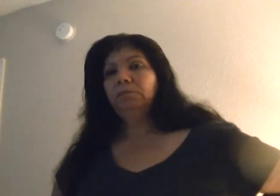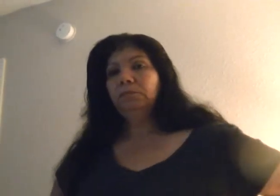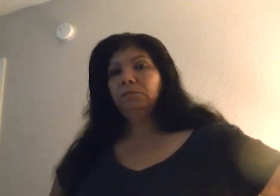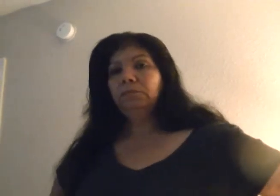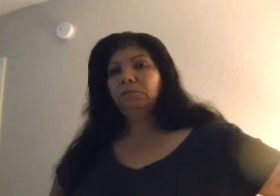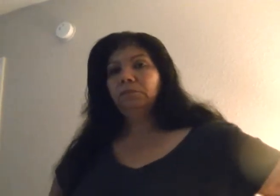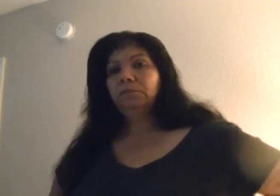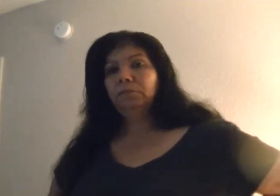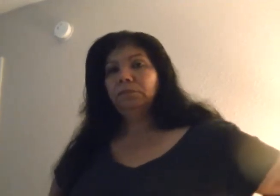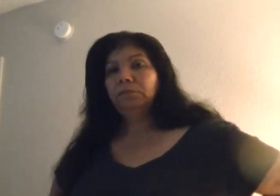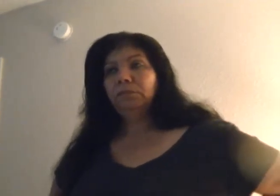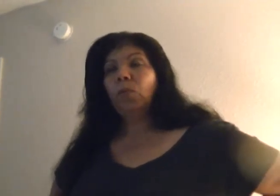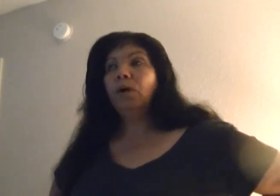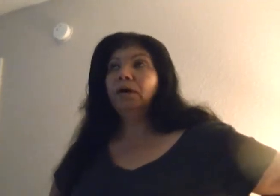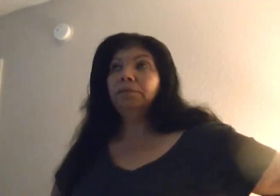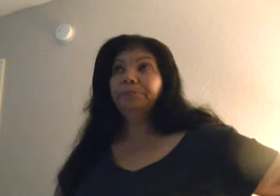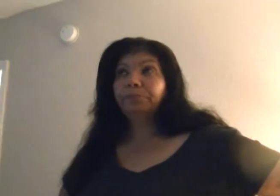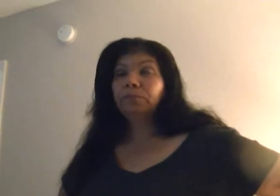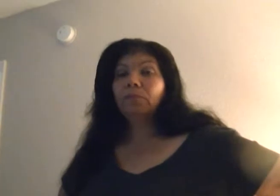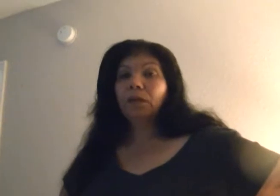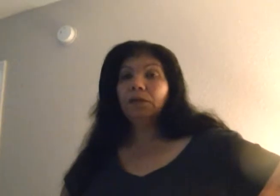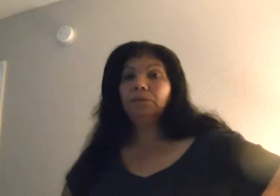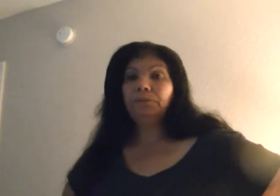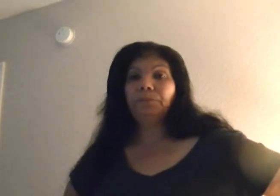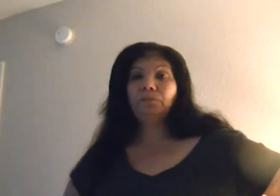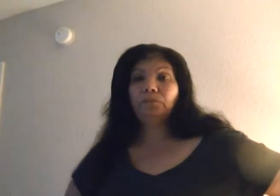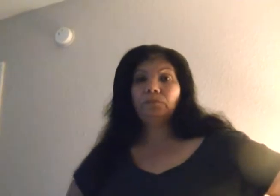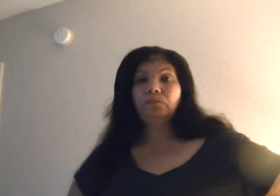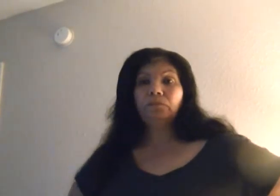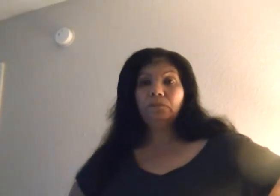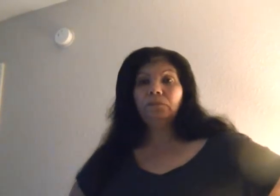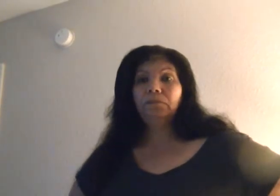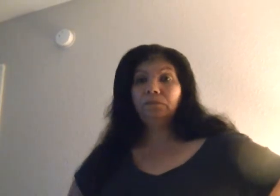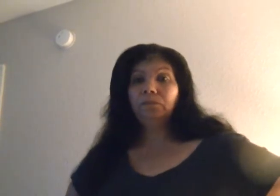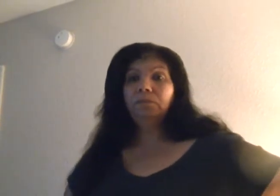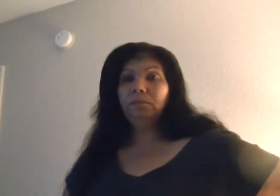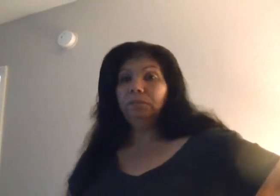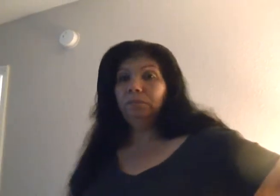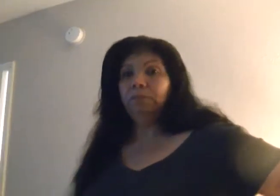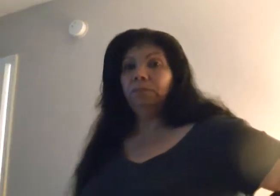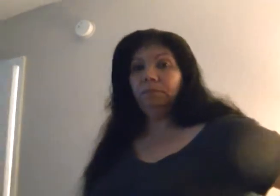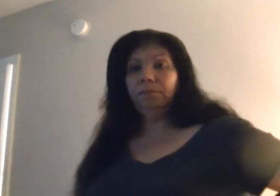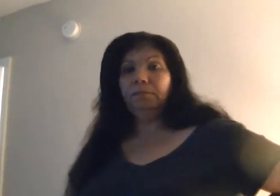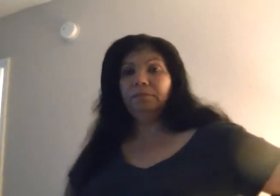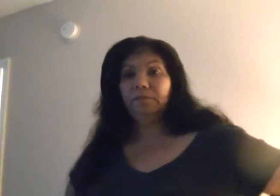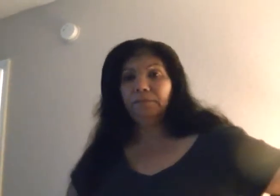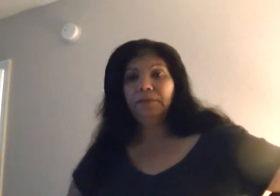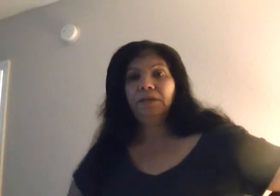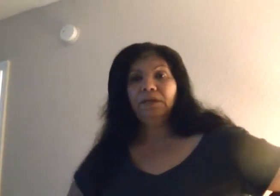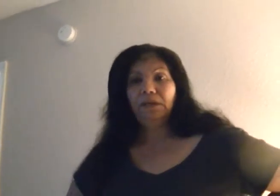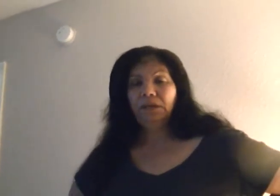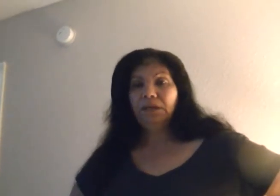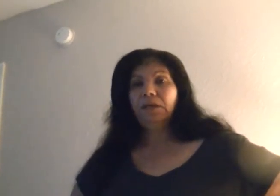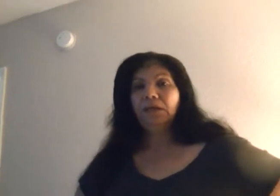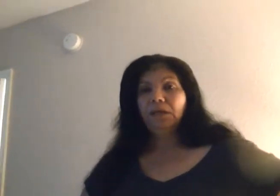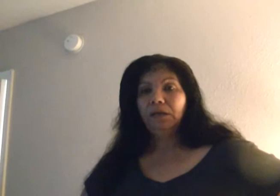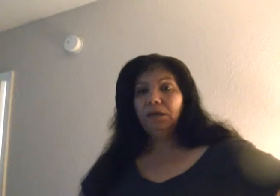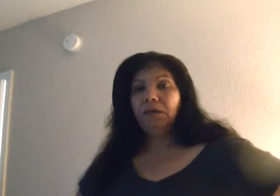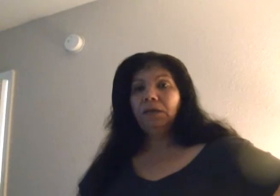to bless us. And Psalm 23rd chapter makes that very clear. Thou hast prepared a table before us in the presence of our enemy. So the very thing